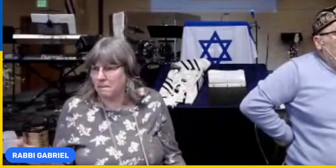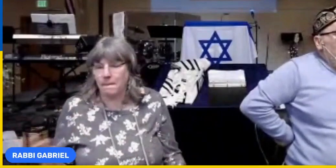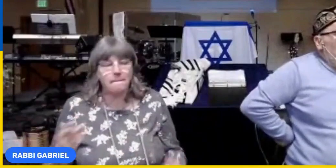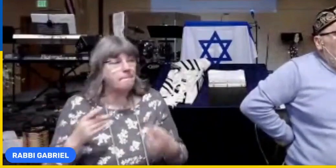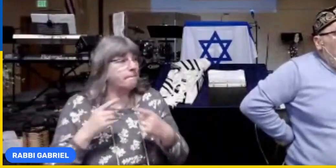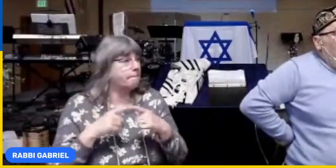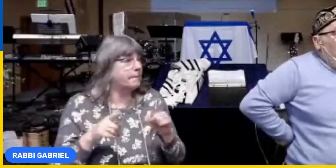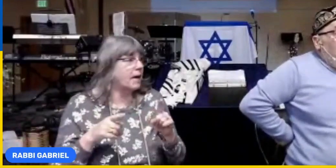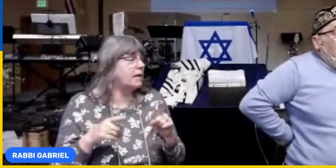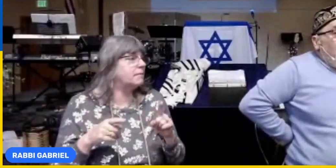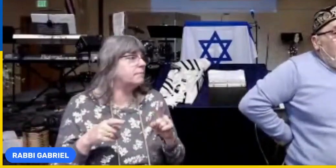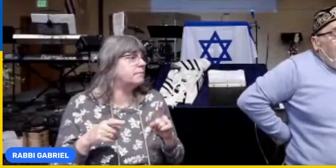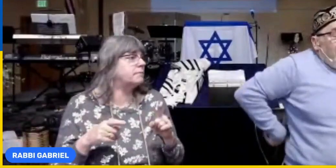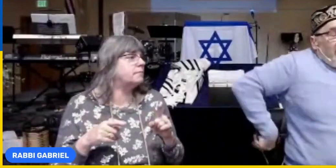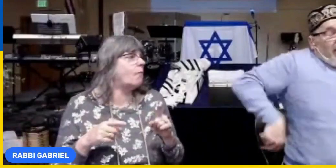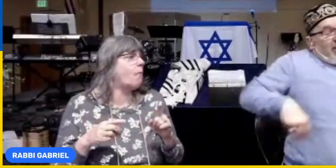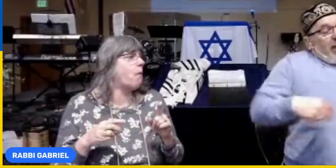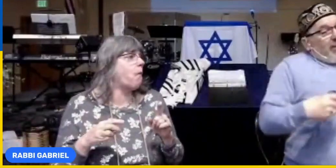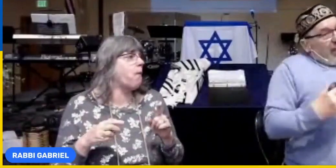So